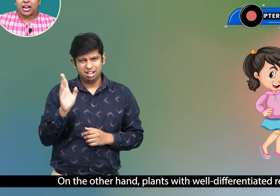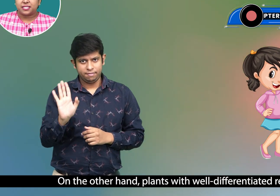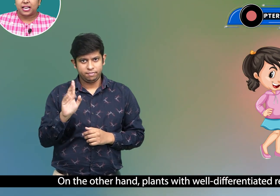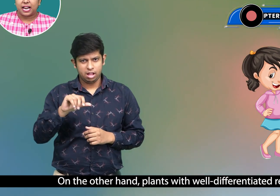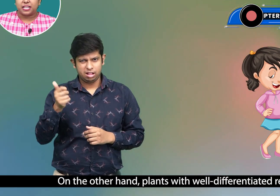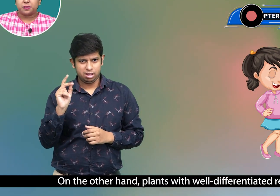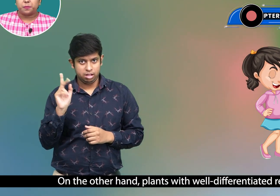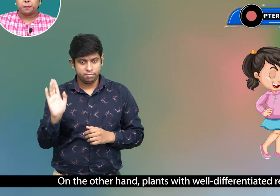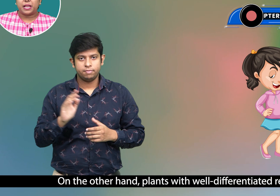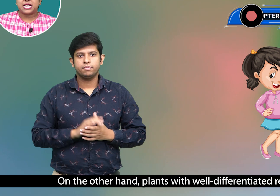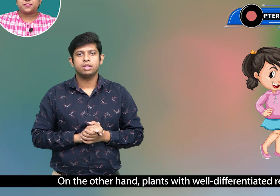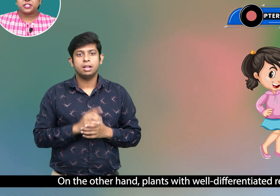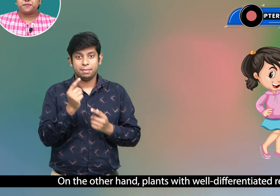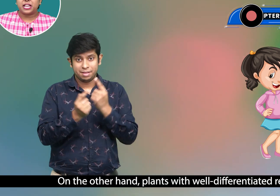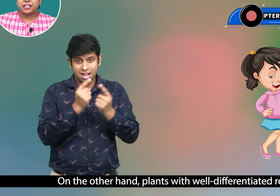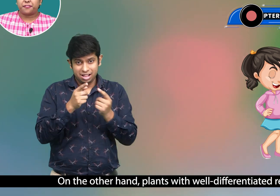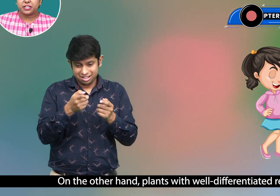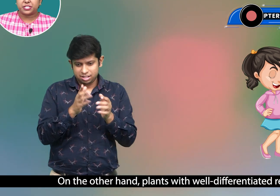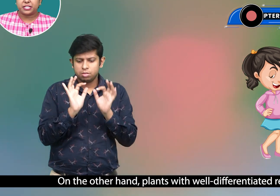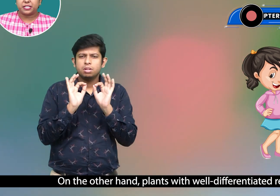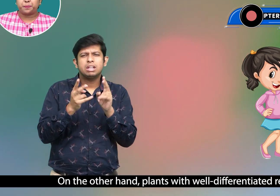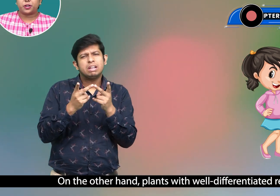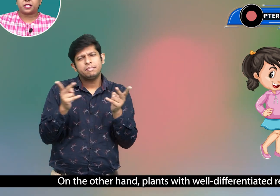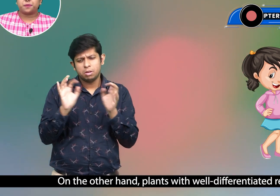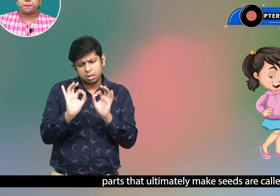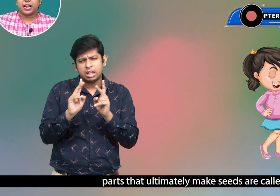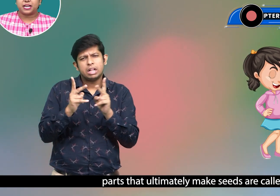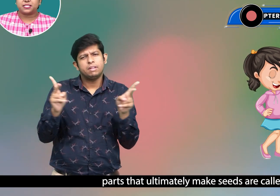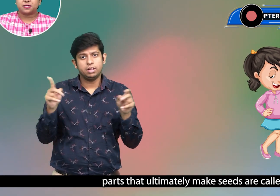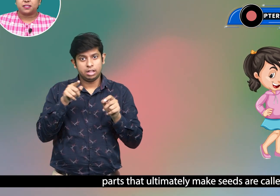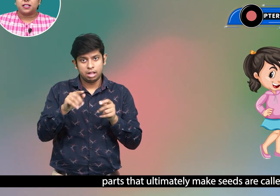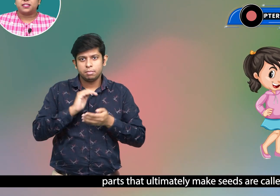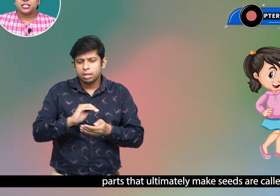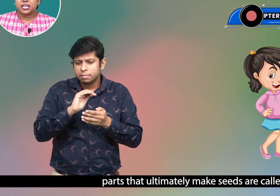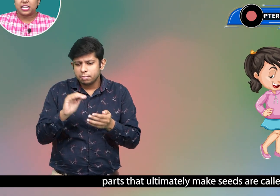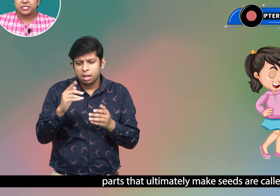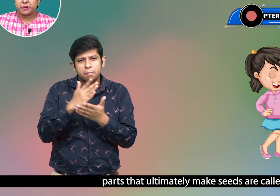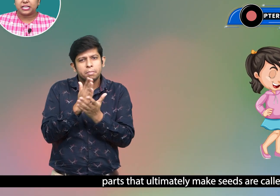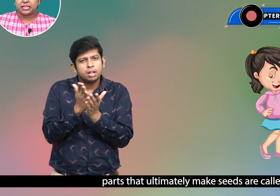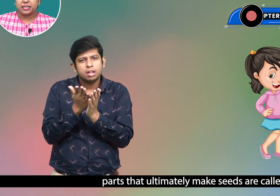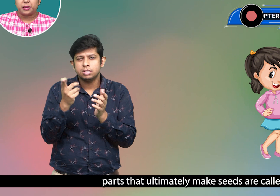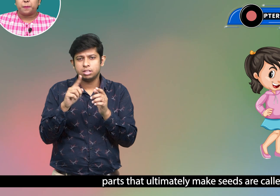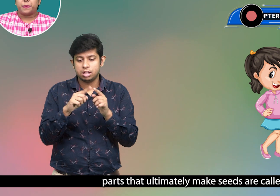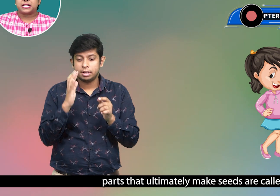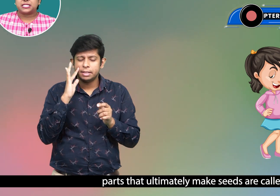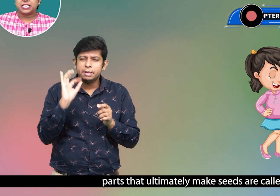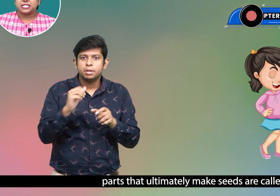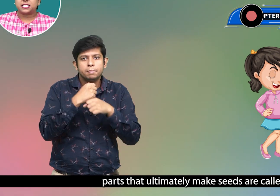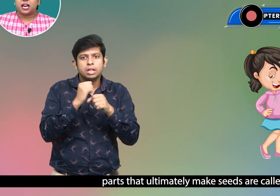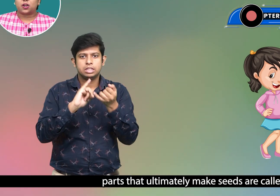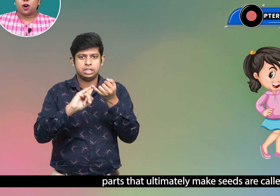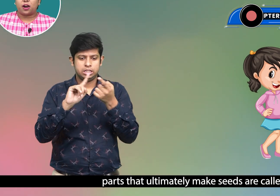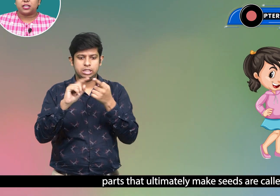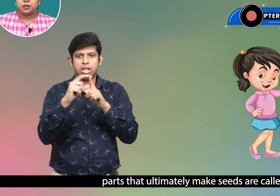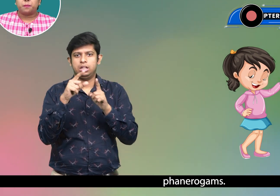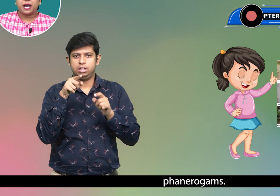On the other hand, plants with well differentiated reproductive parts that ultimately make seeds